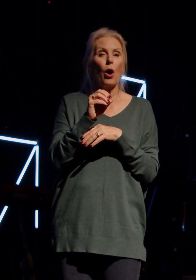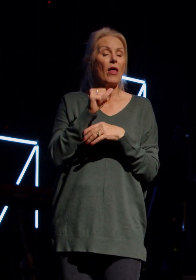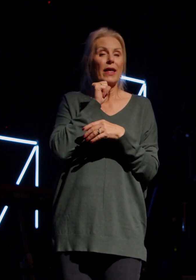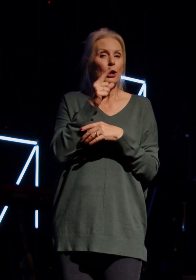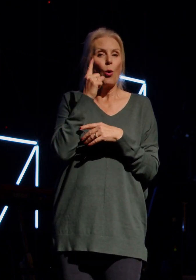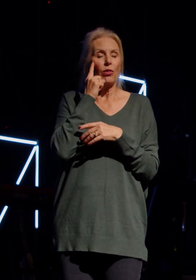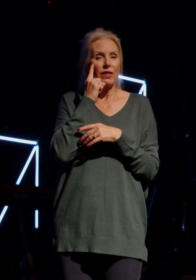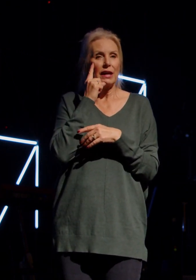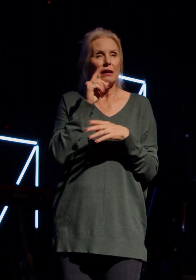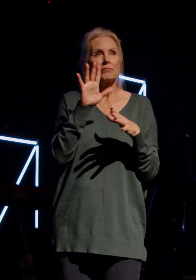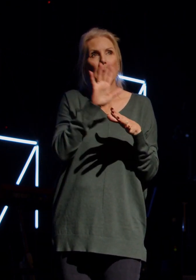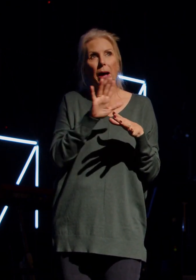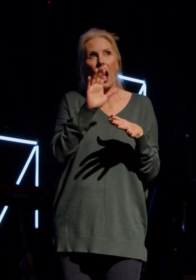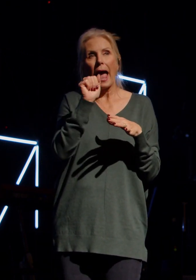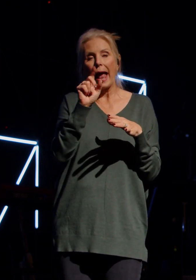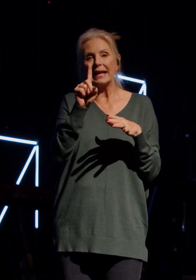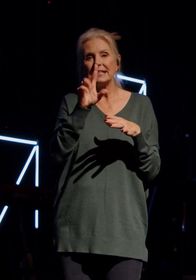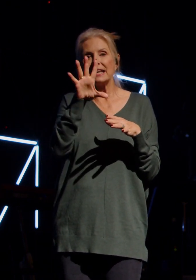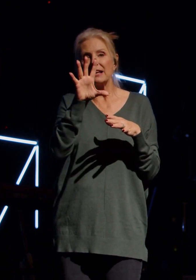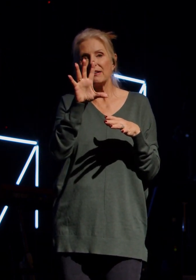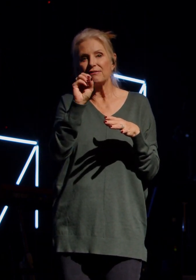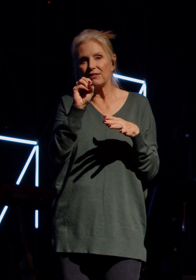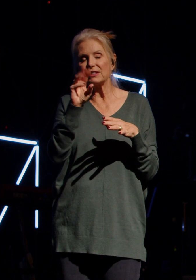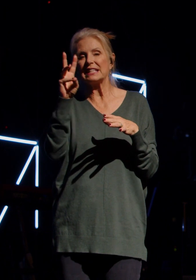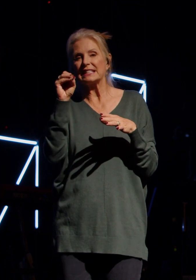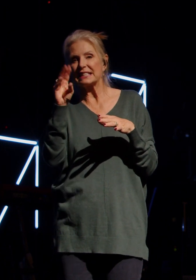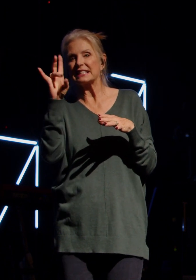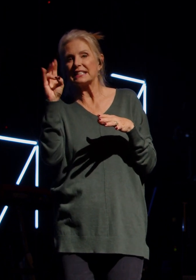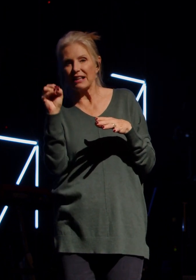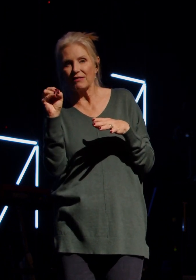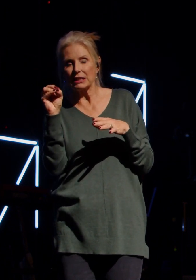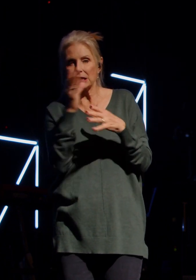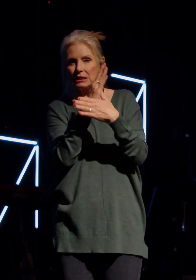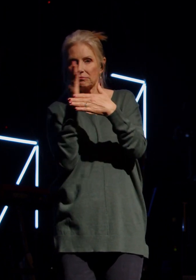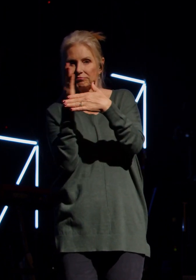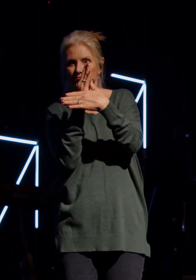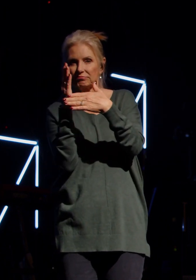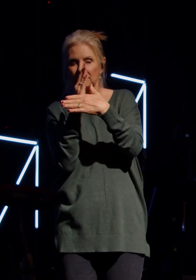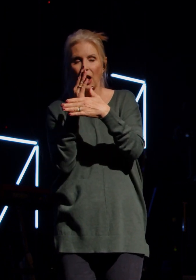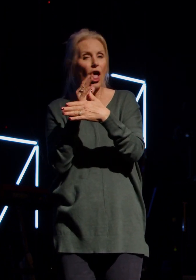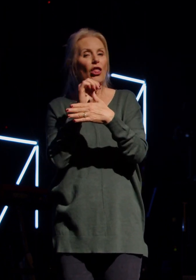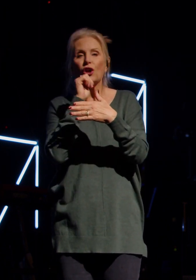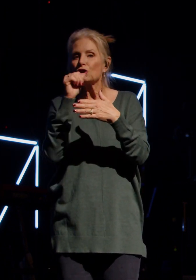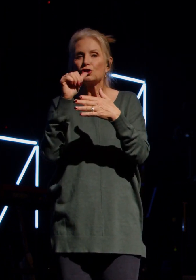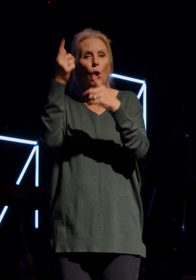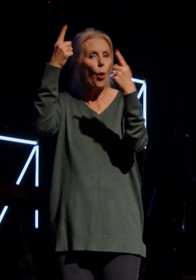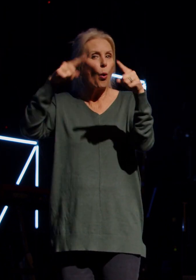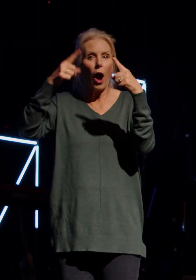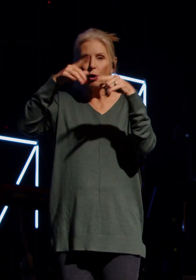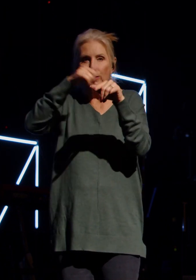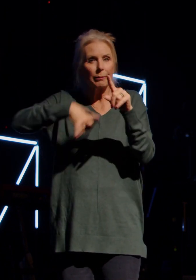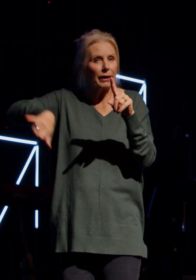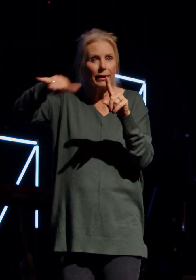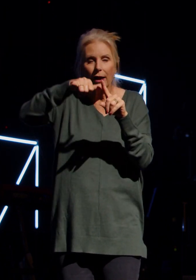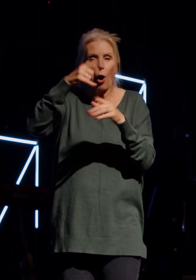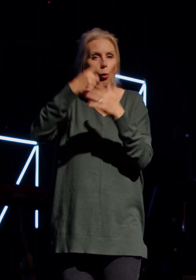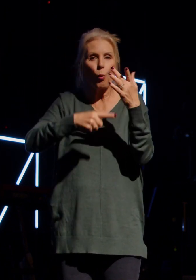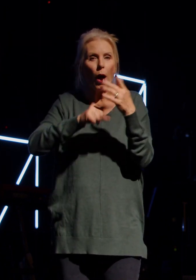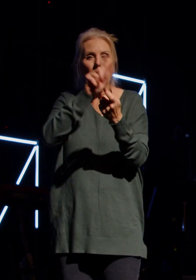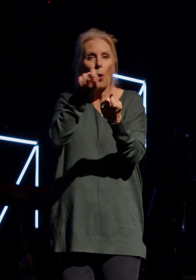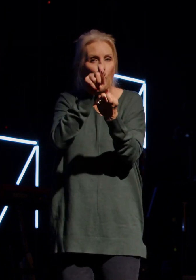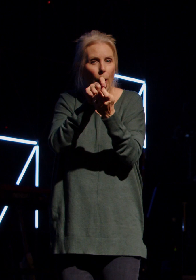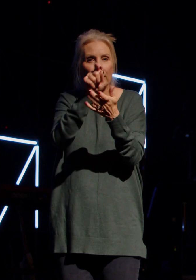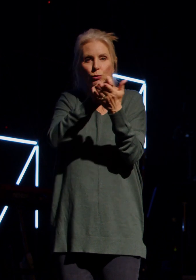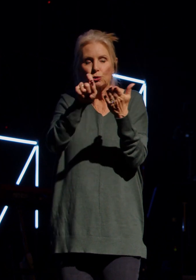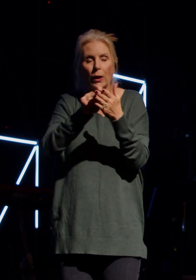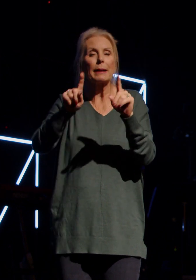written AD 50, mid-60s or mid-70s, and there's no consensus of when it is. But more than